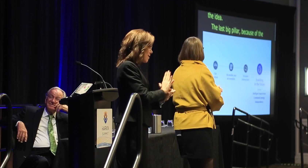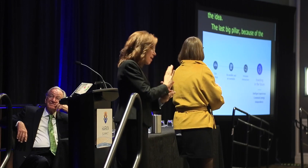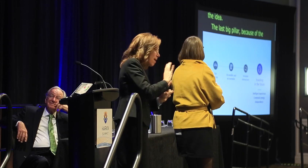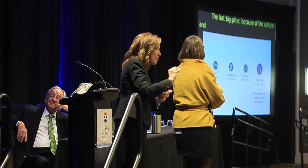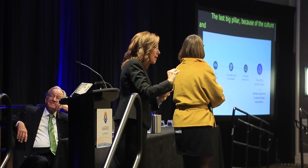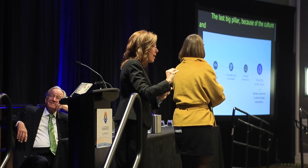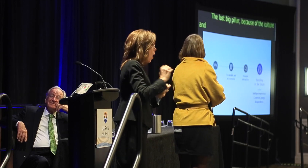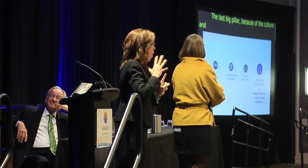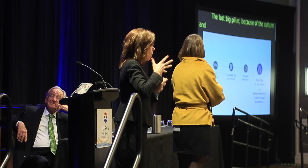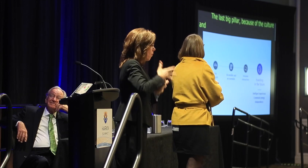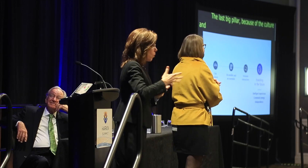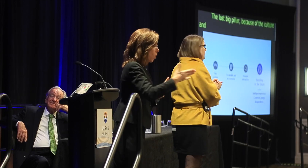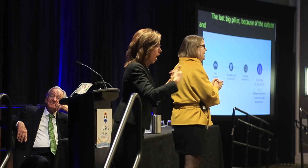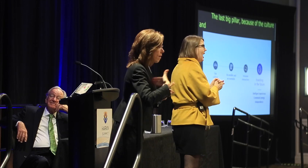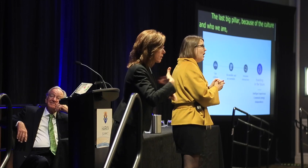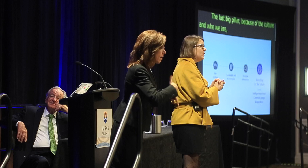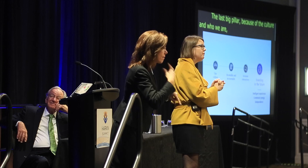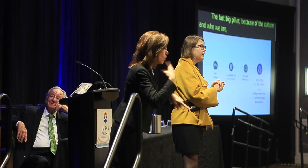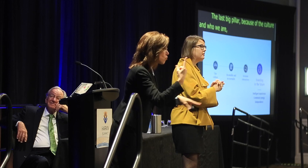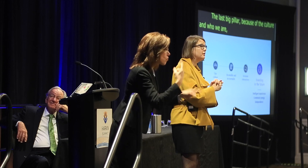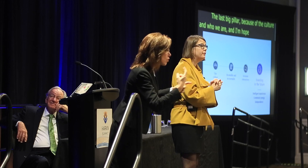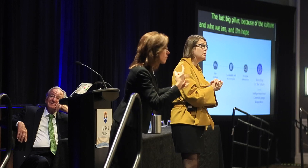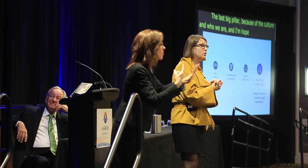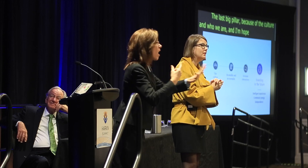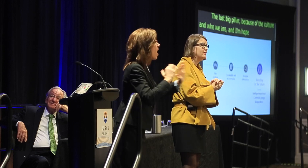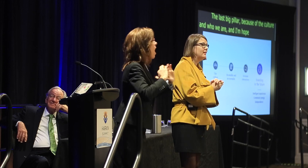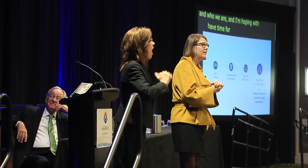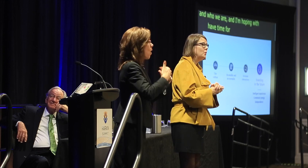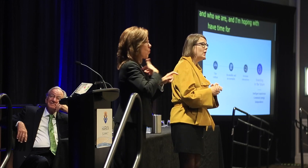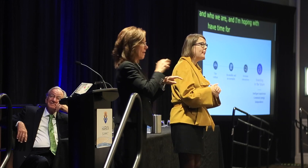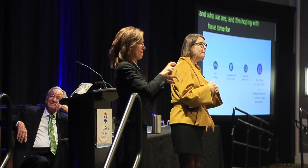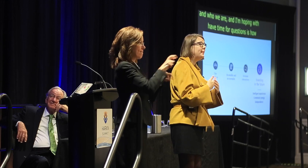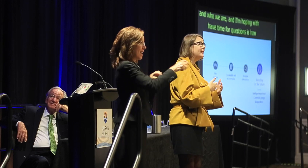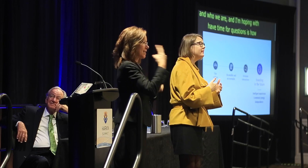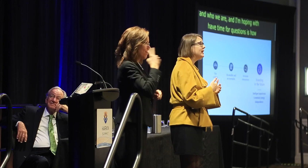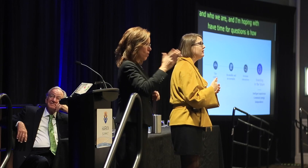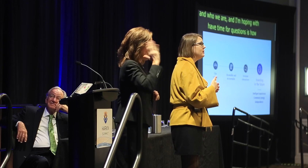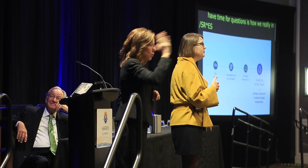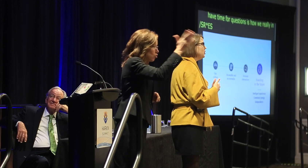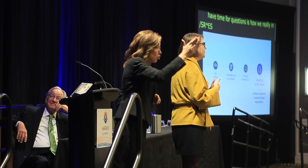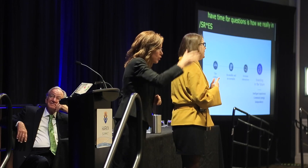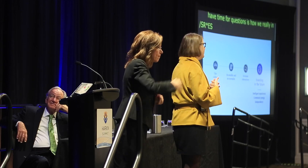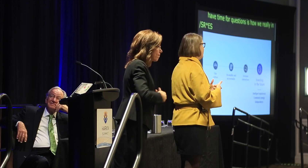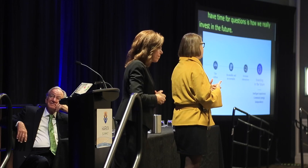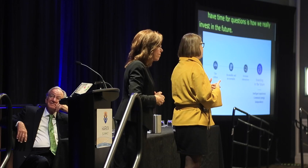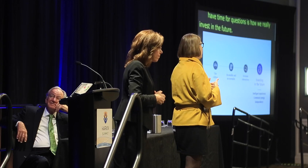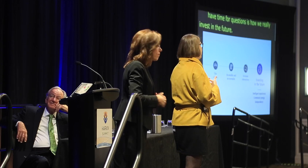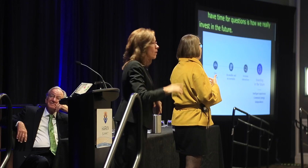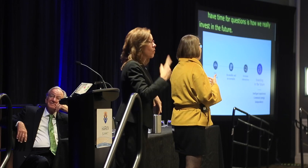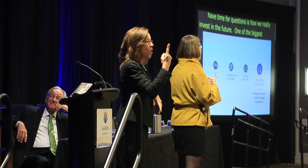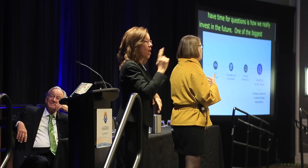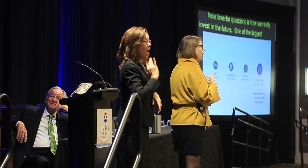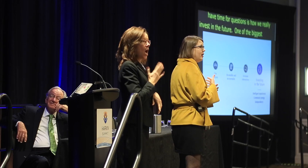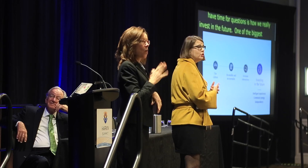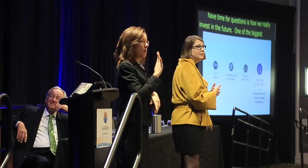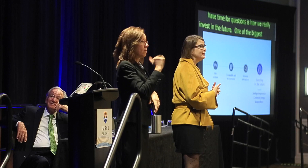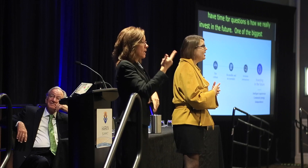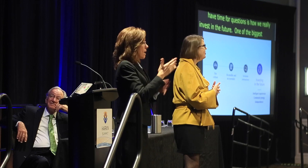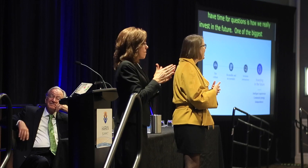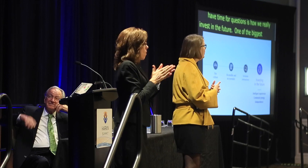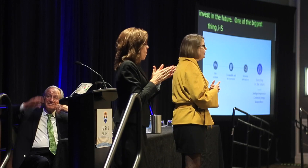questions, it's really how we invest in the future. One of the biggest things that motivates us,